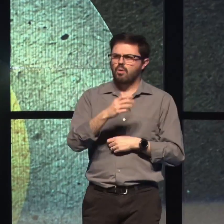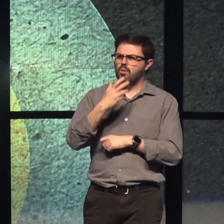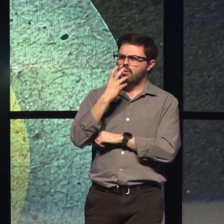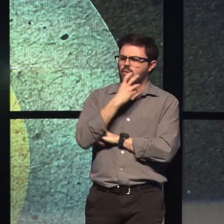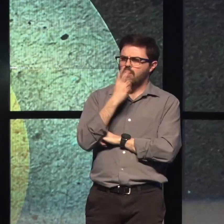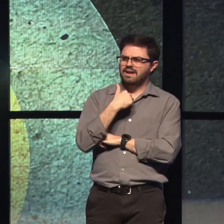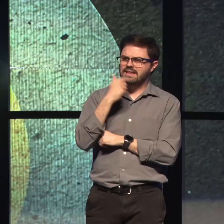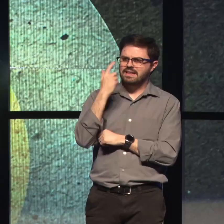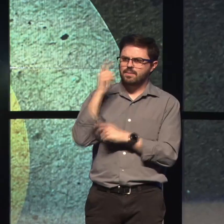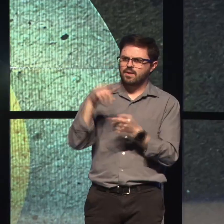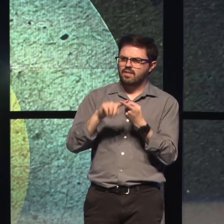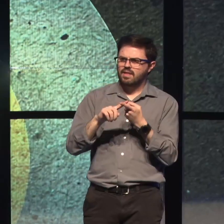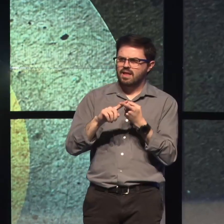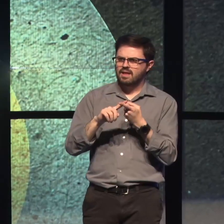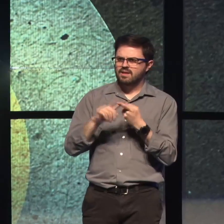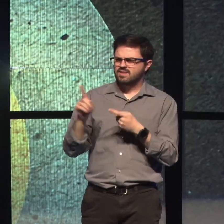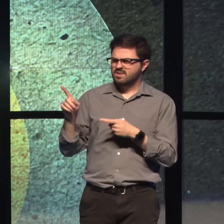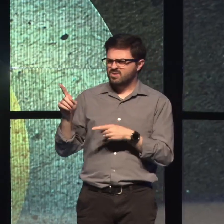pain.